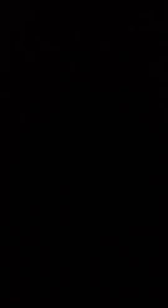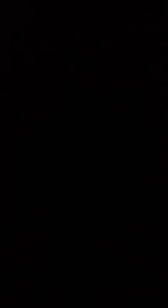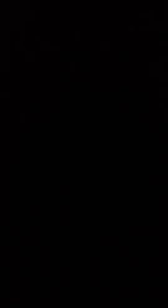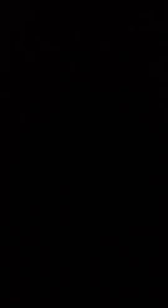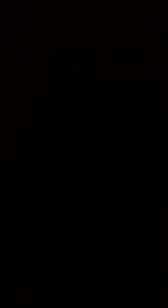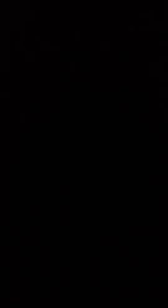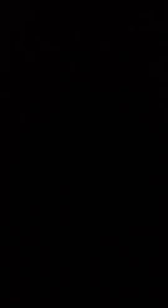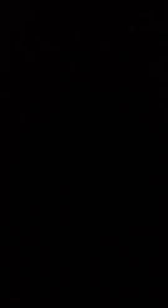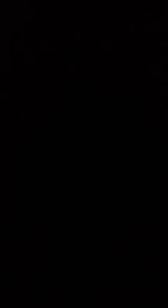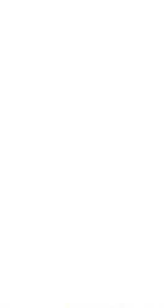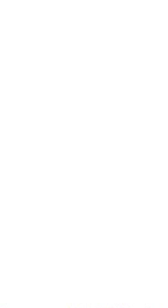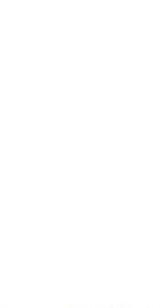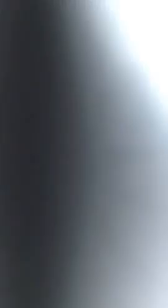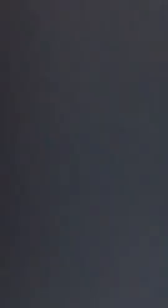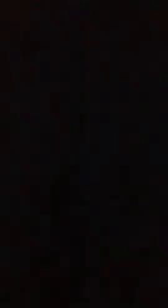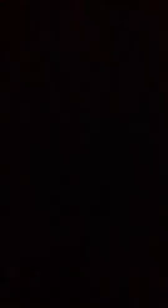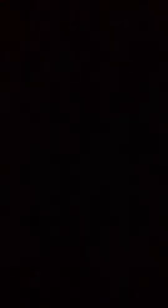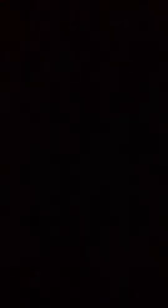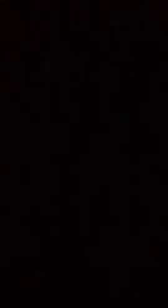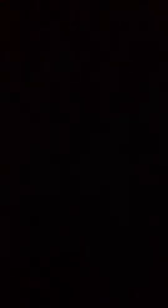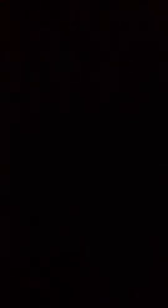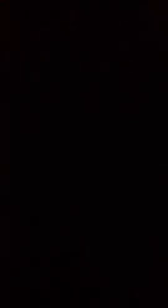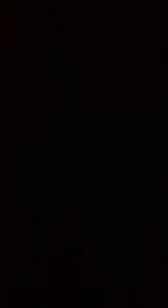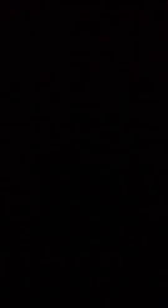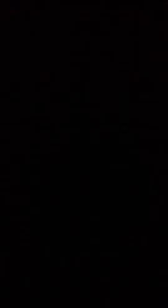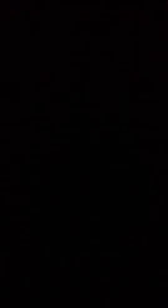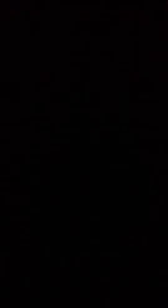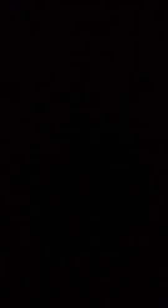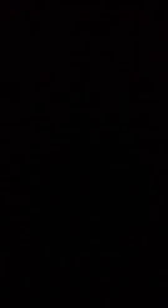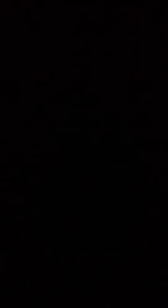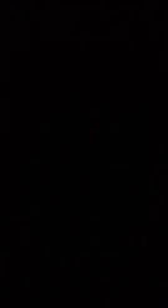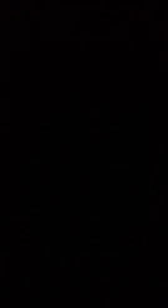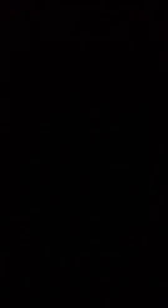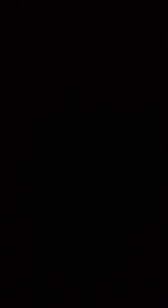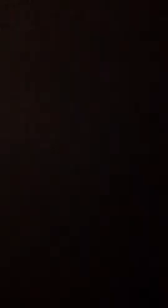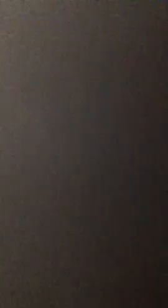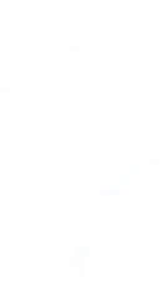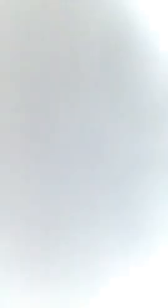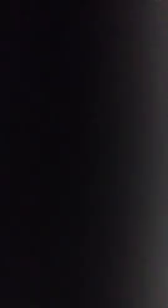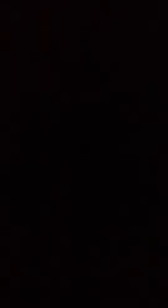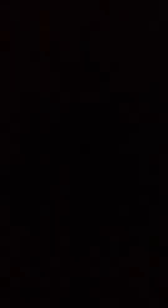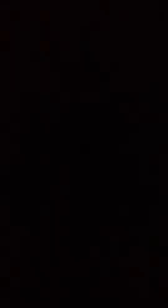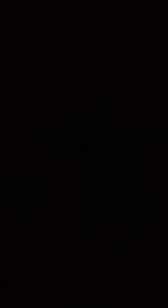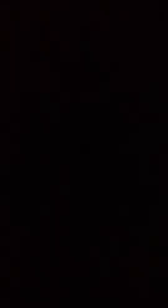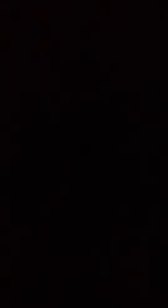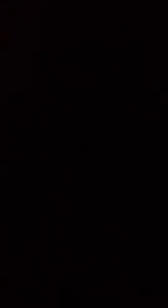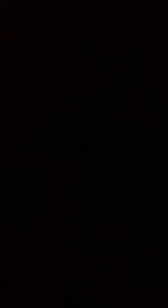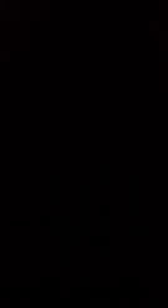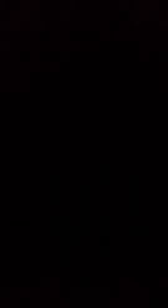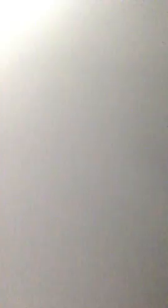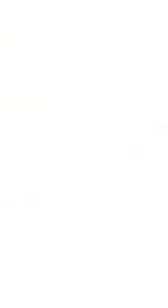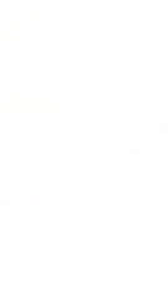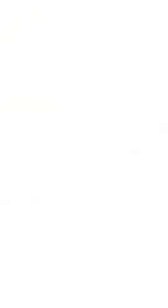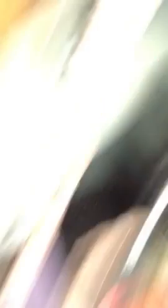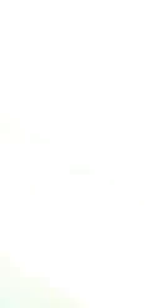Okay, let's see if I can download this to YouTube. Do you have a YouTube account? Yes, I have to think of the password.